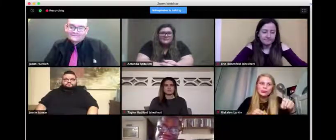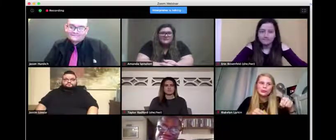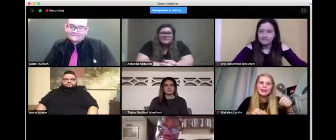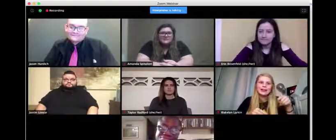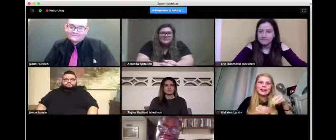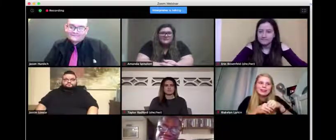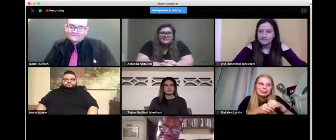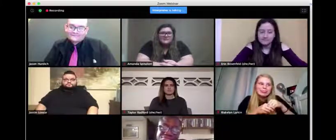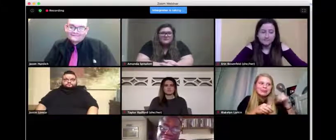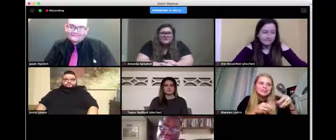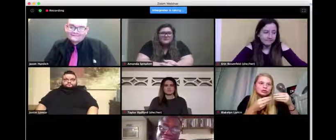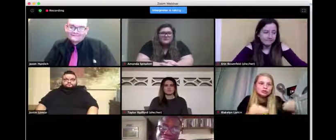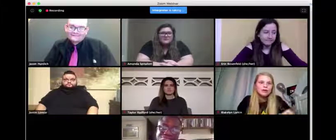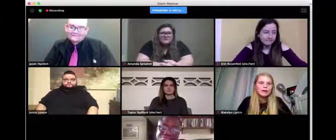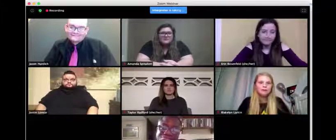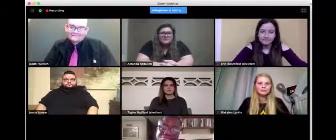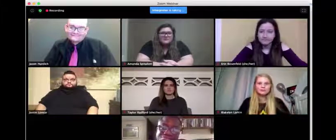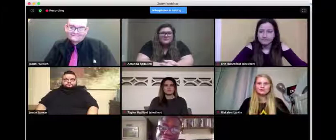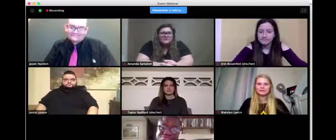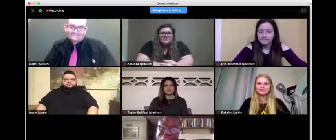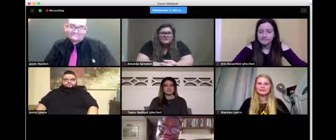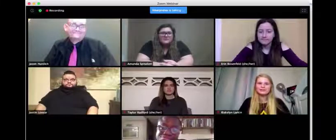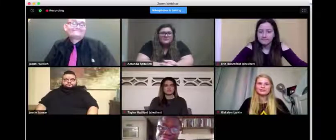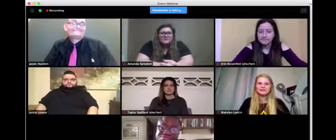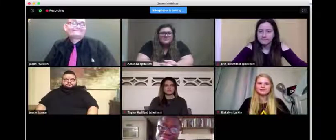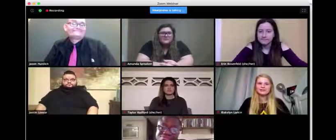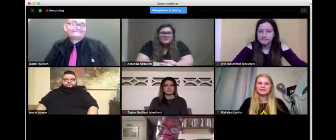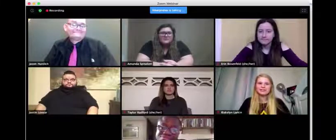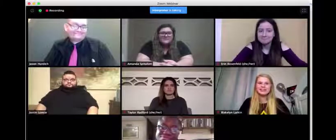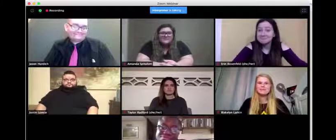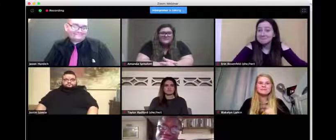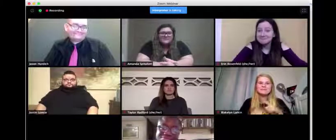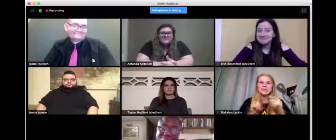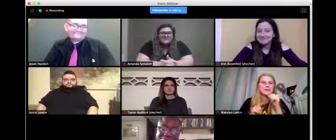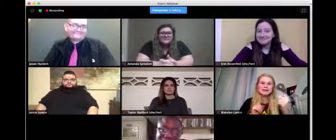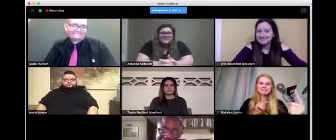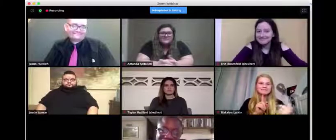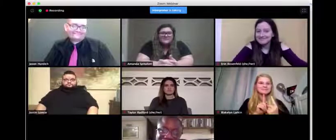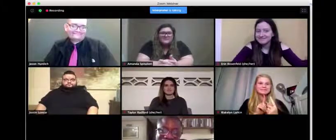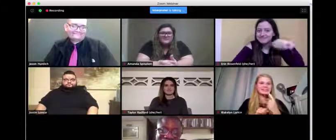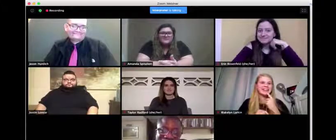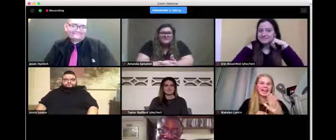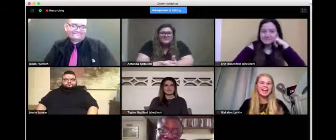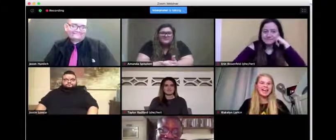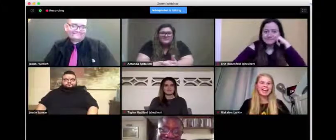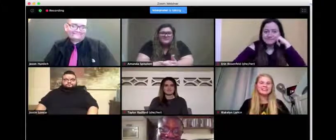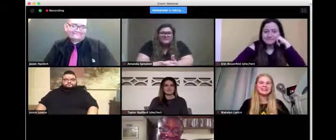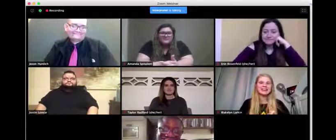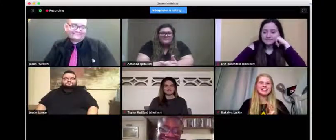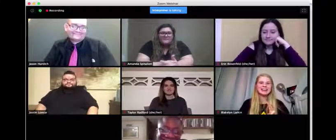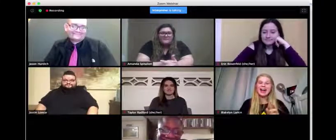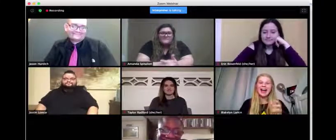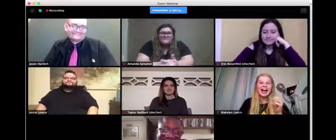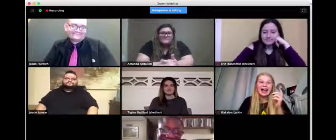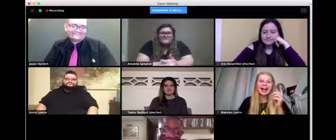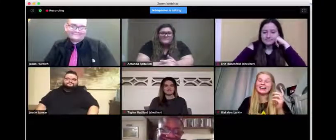But they didn't come up to me and say anything or say hey or anything. And it is very strange. So if you feel a little strange about